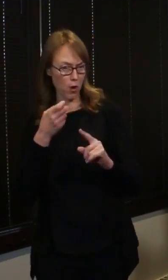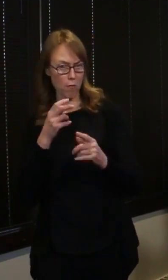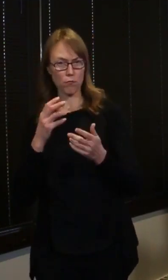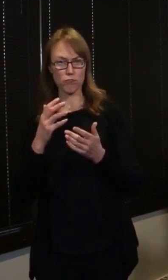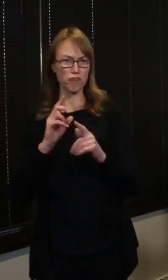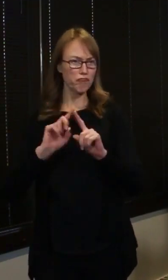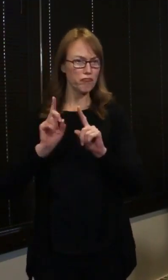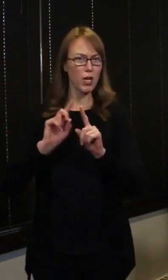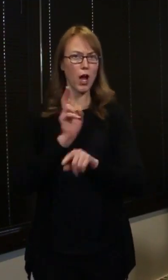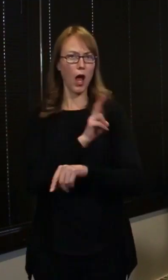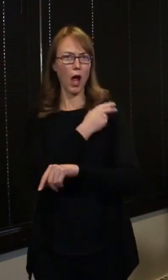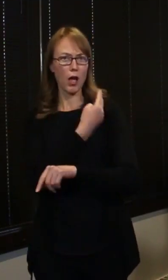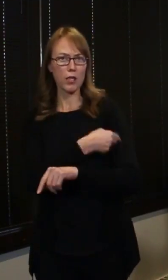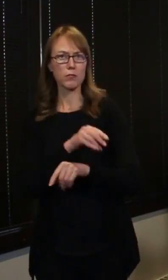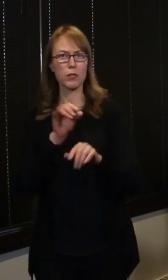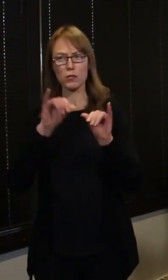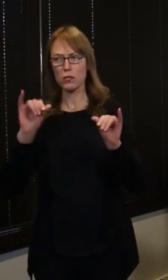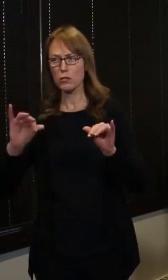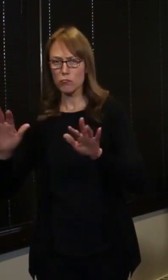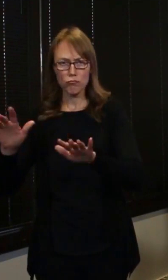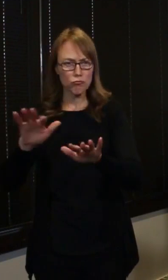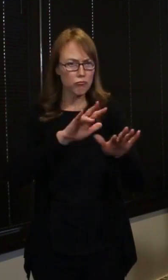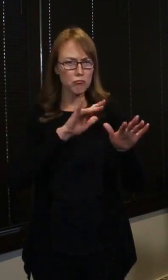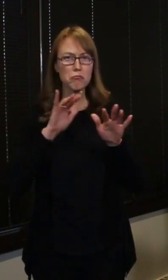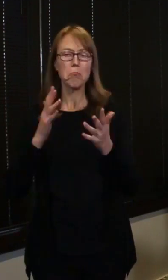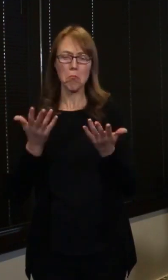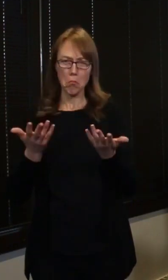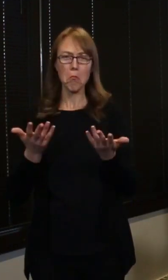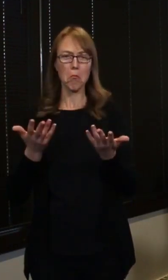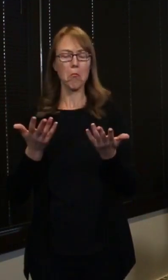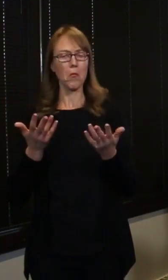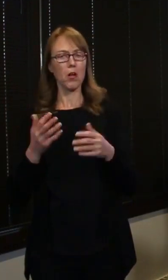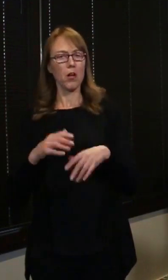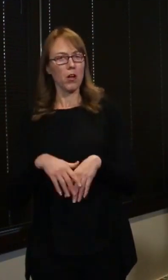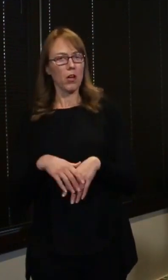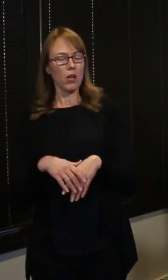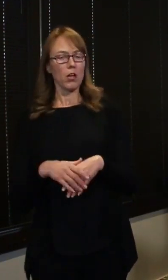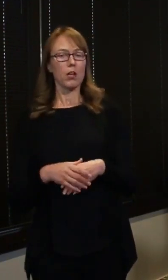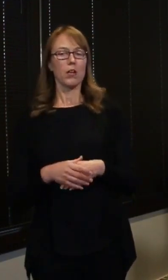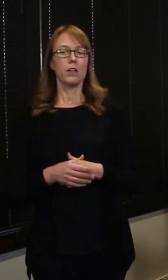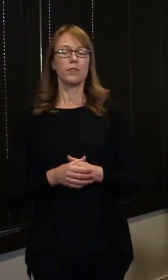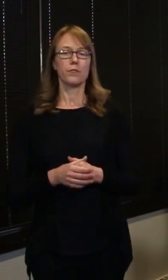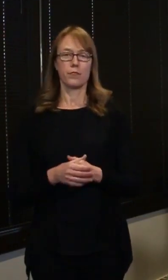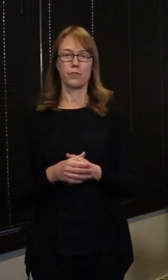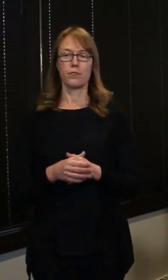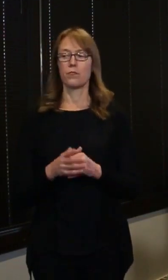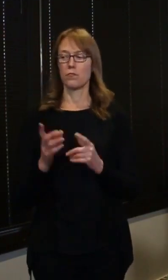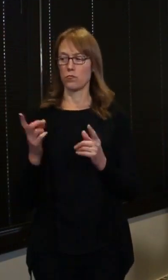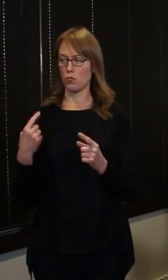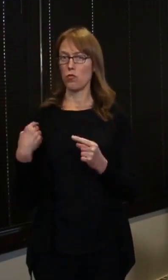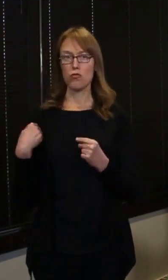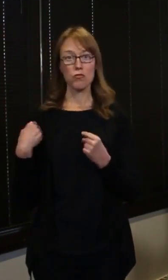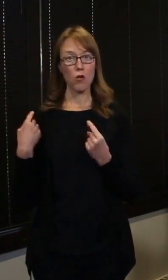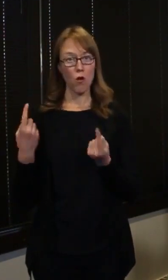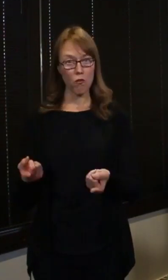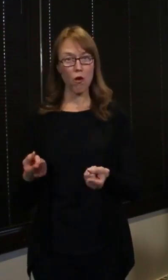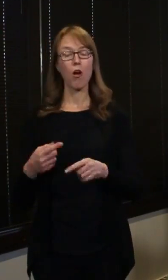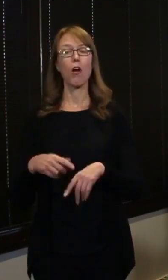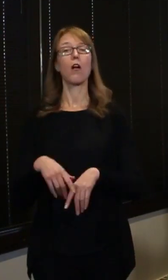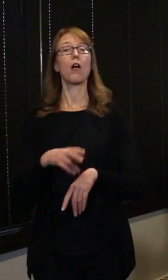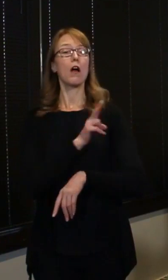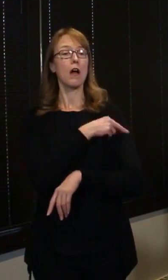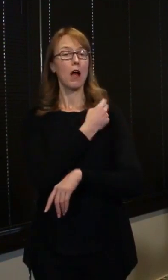So over time, we've gotten much better at doing things like we've done during the course of the pandemic with treating